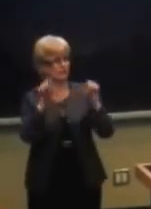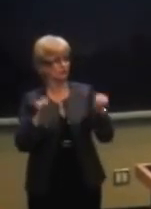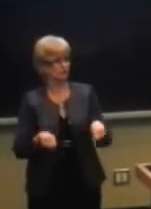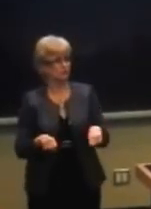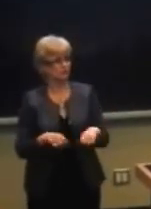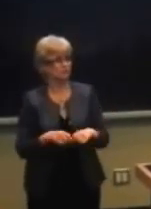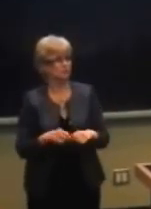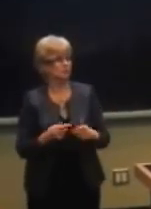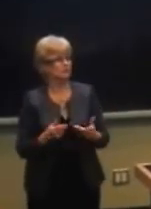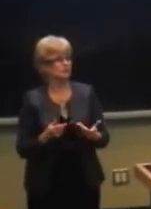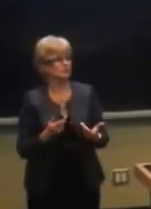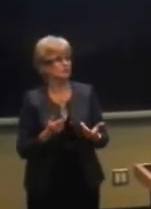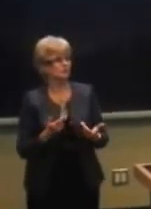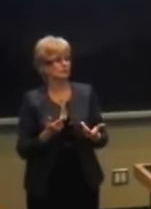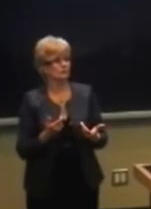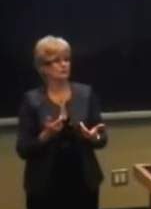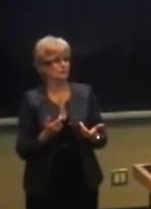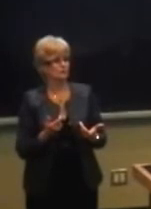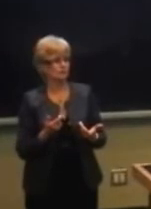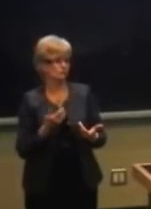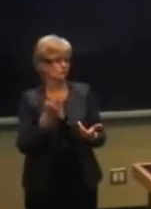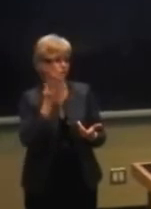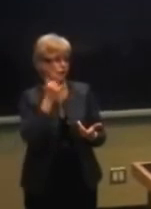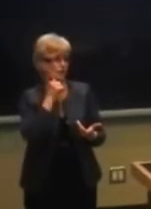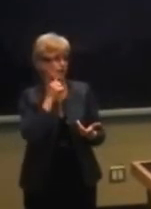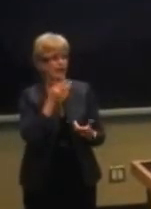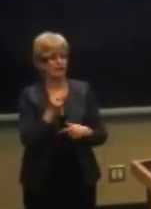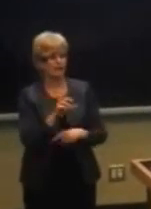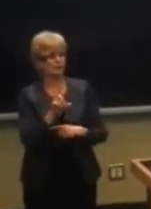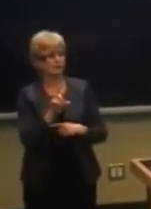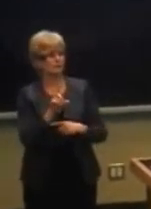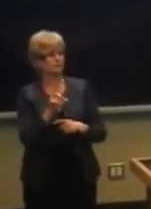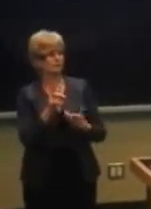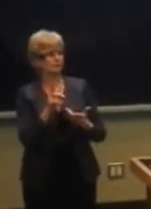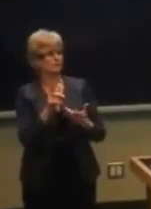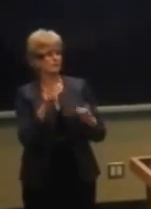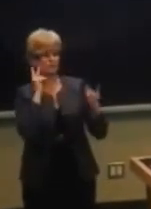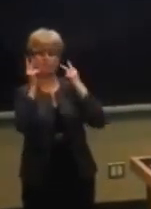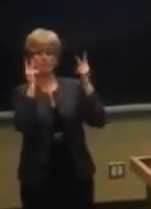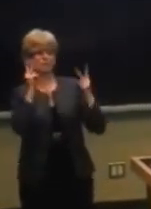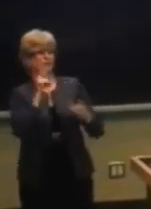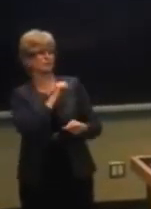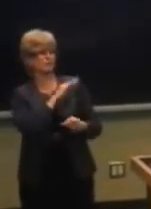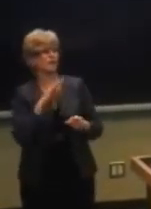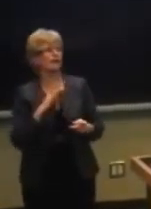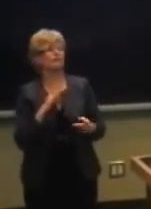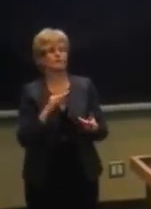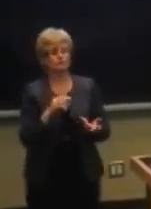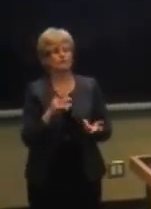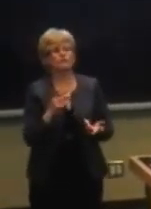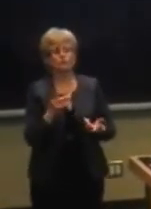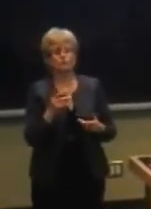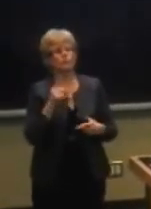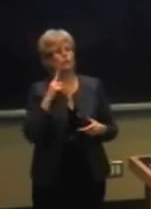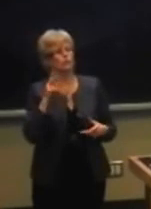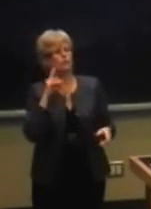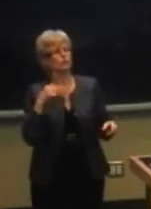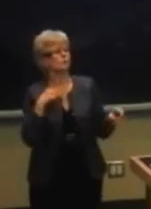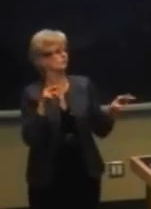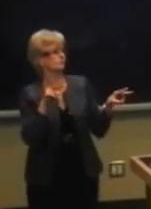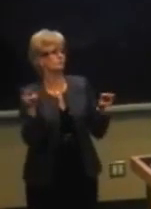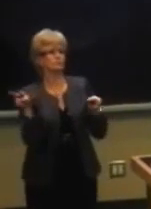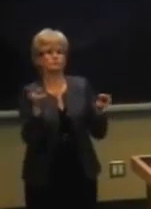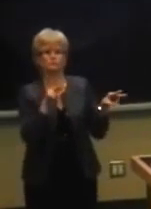the attitude of staff on stations, but also the visibility of staff. Well, watch this space on subway stations. It's going to take some